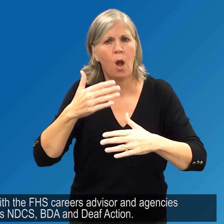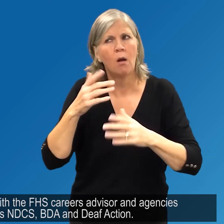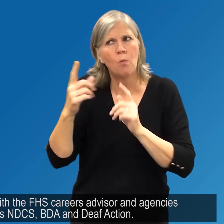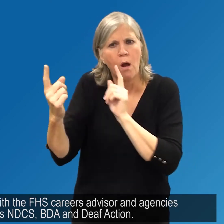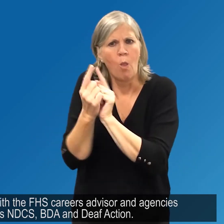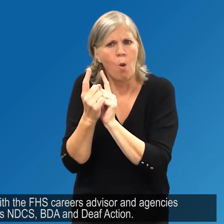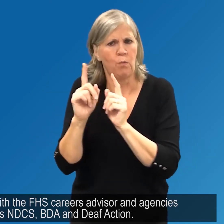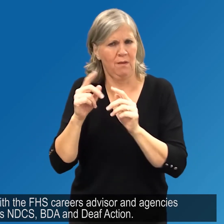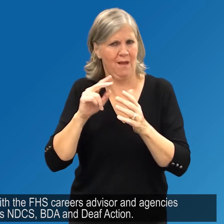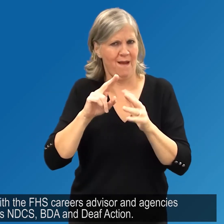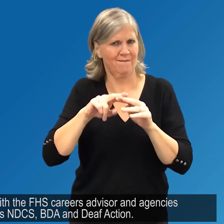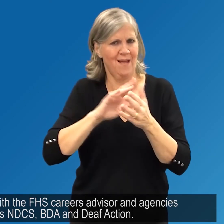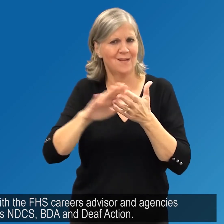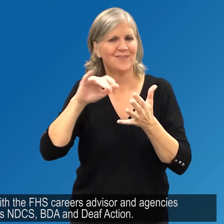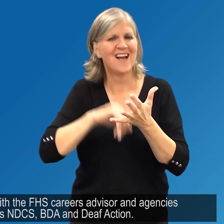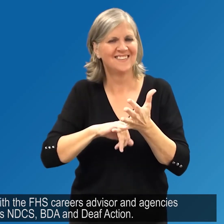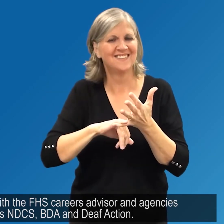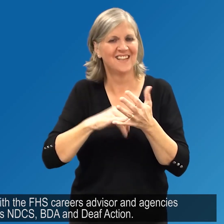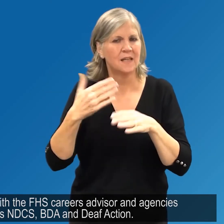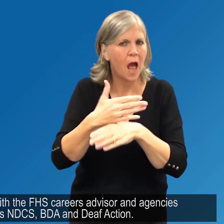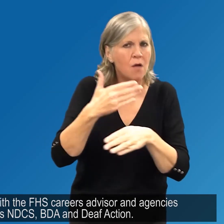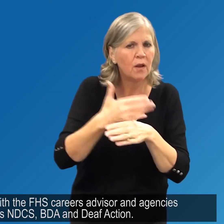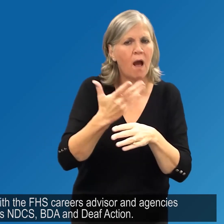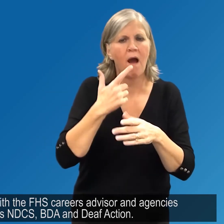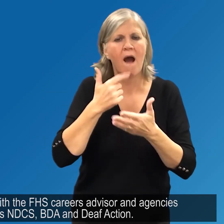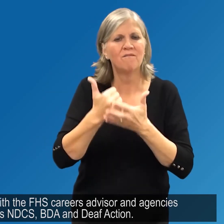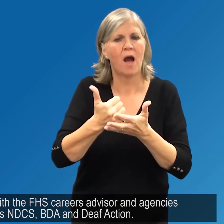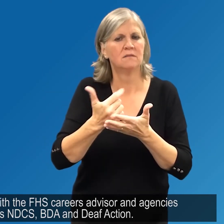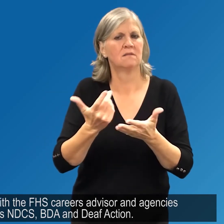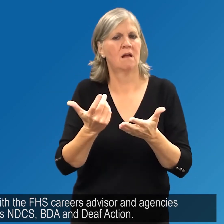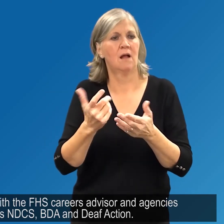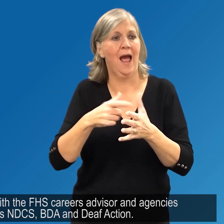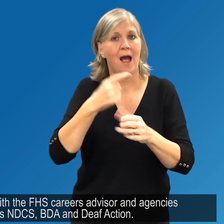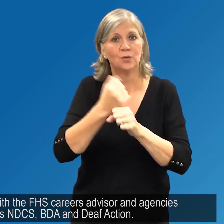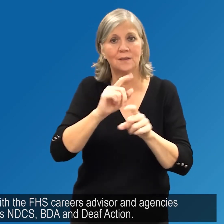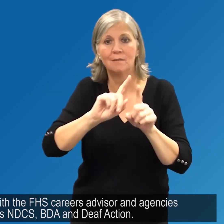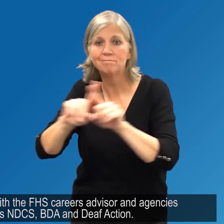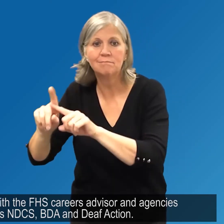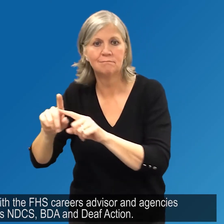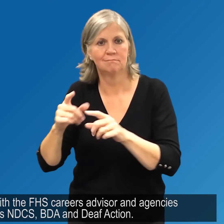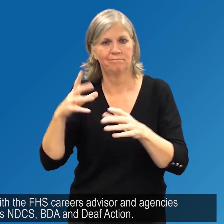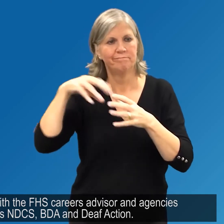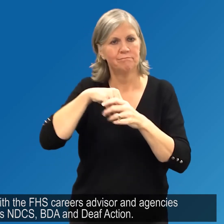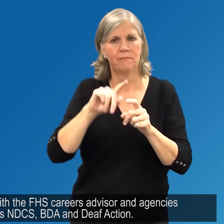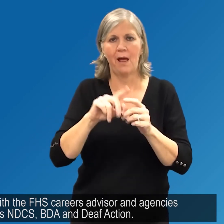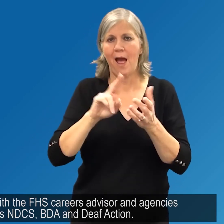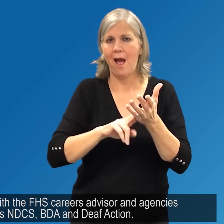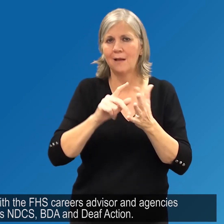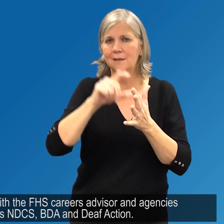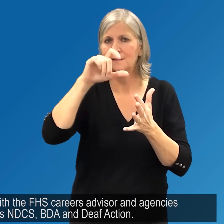closely with the Falkirk High School careers advisors and agencies such as NDCS, BA and Deaf